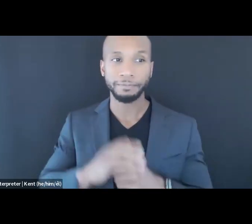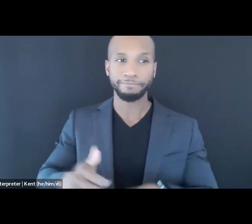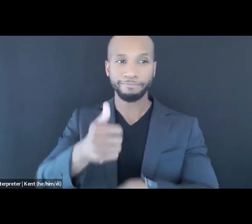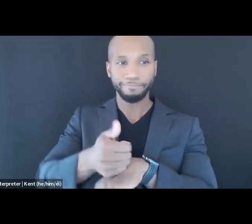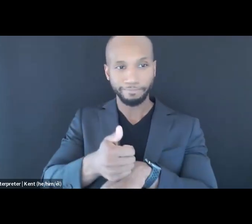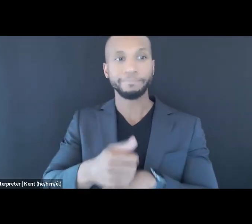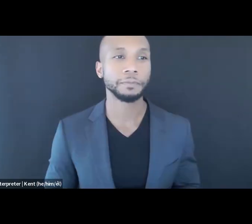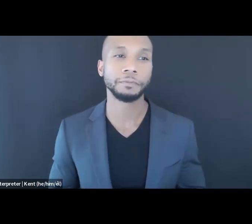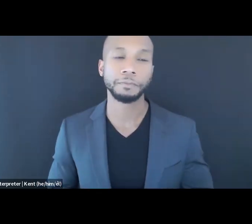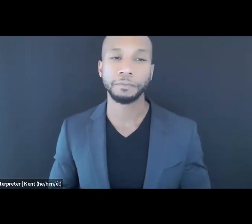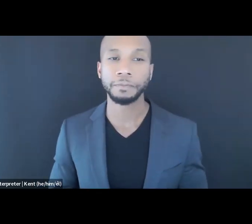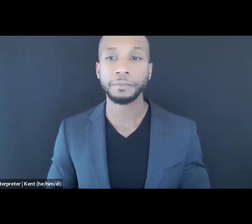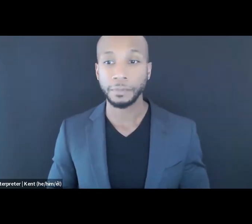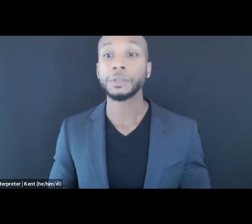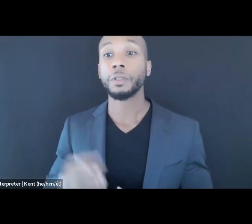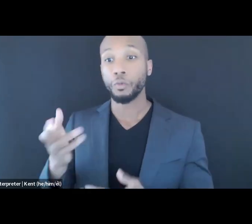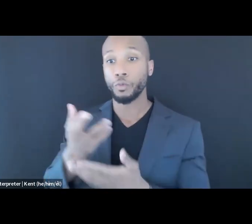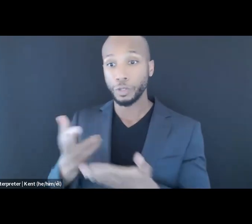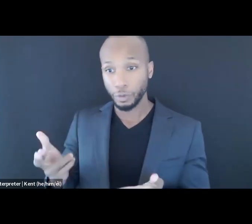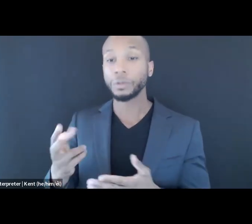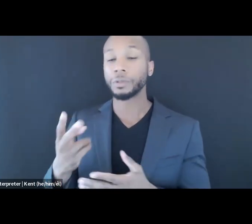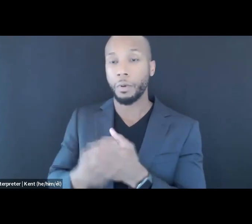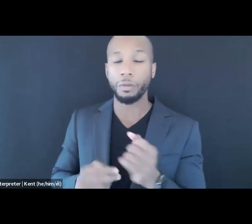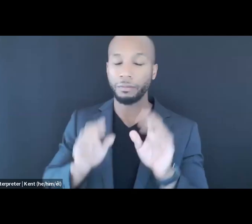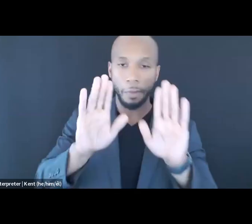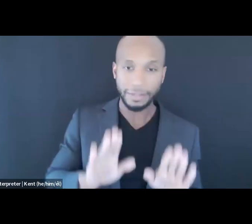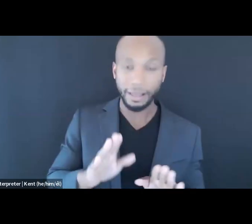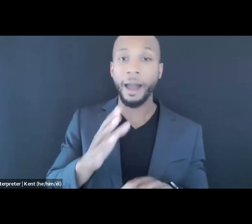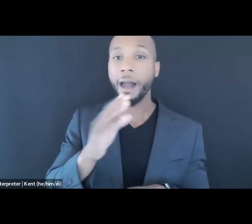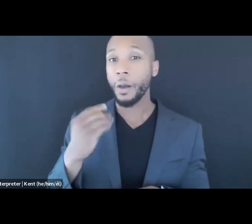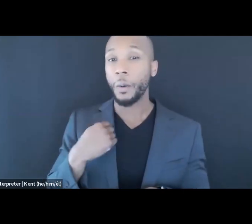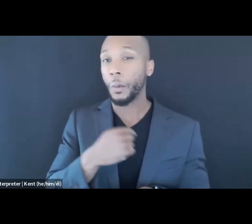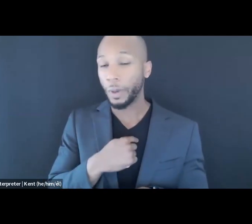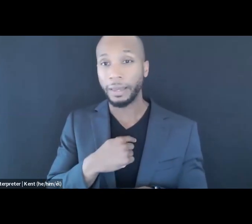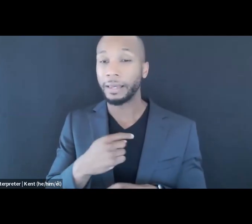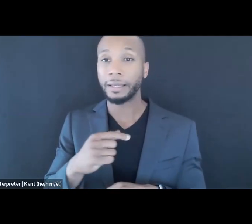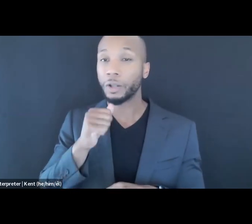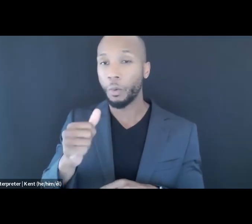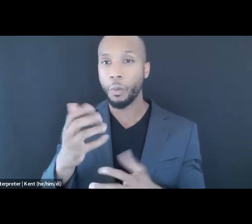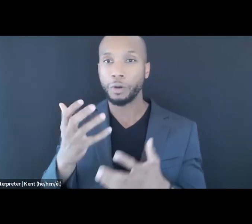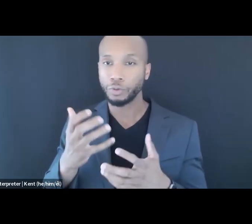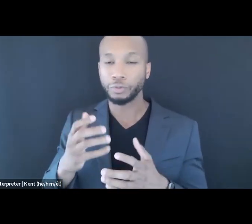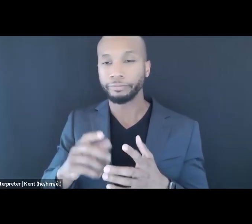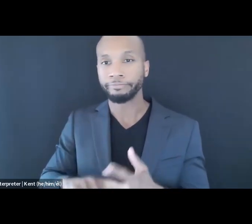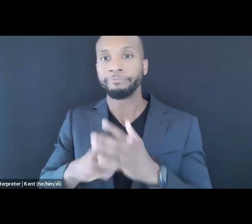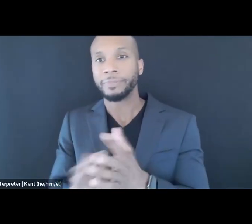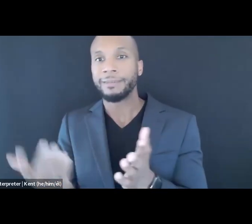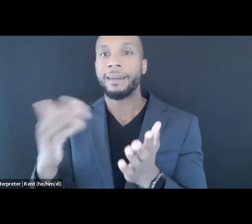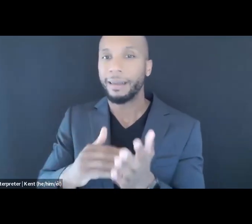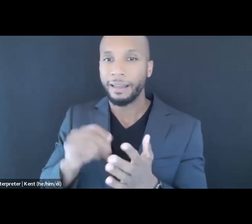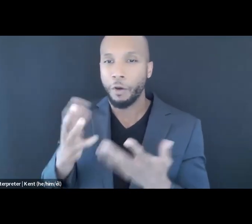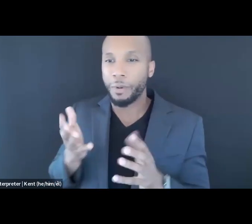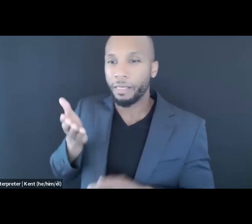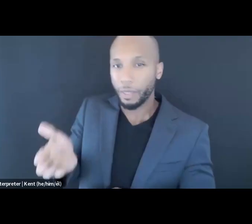created. Those resources are both fantastic, and we see no reason to recreate the wheel, so we're happy to